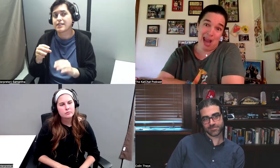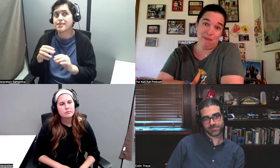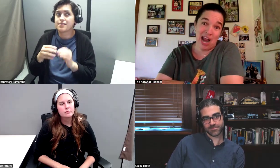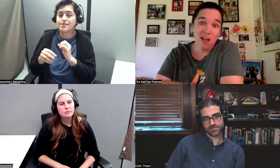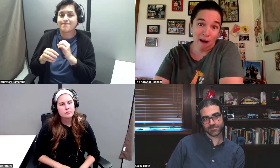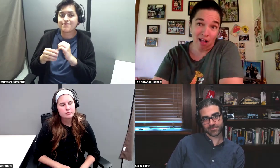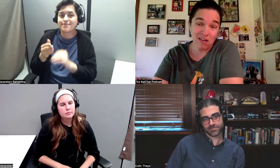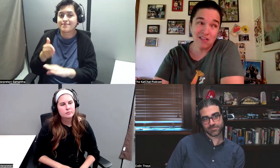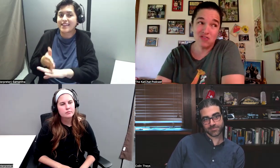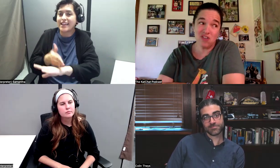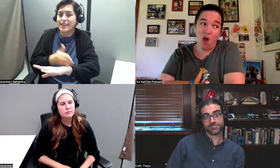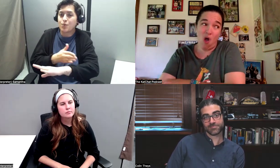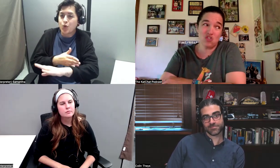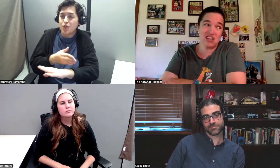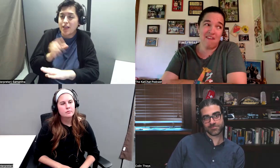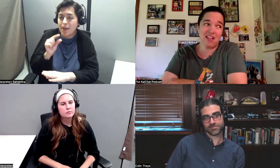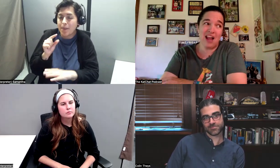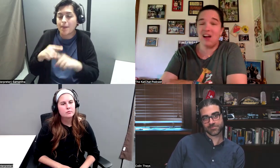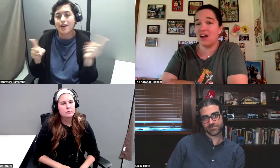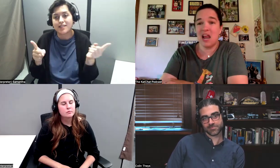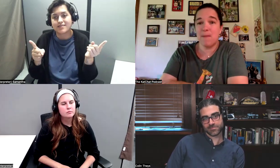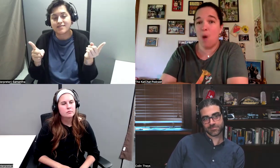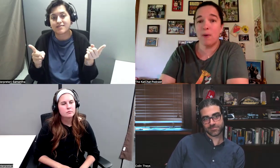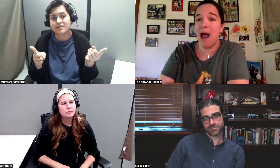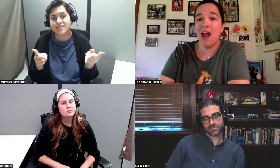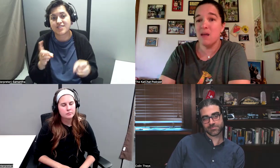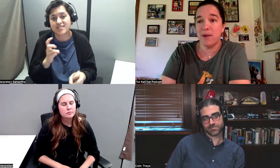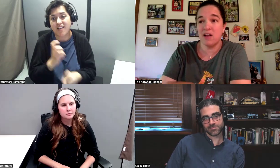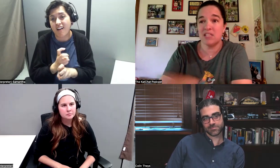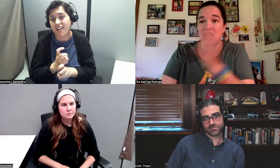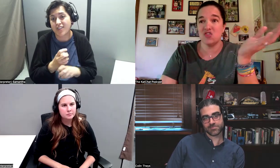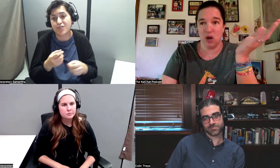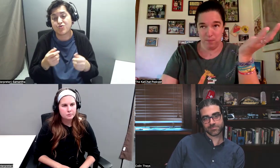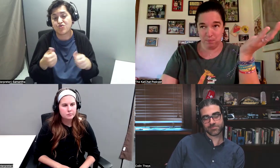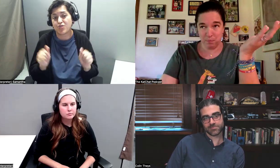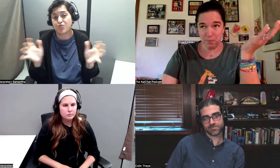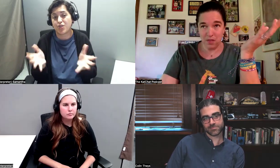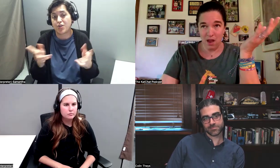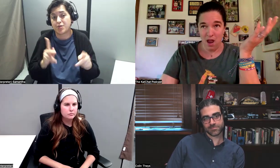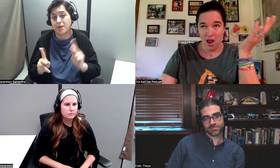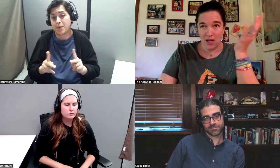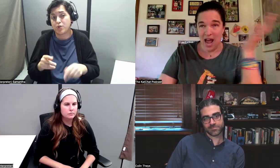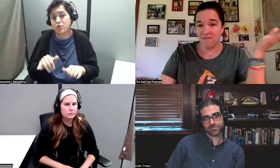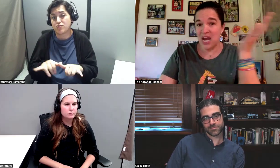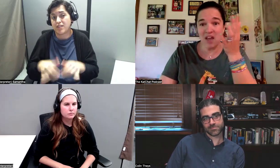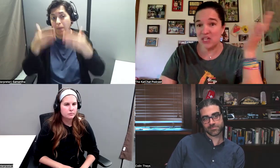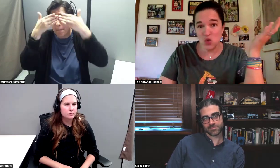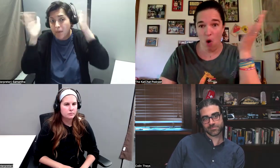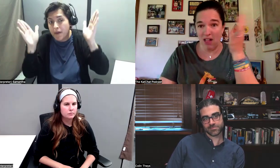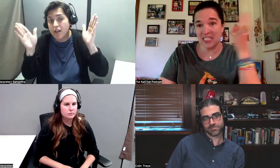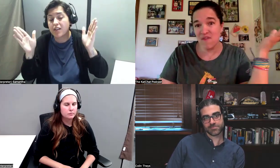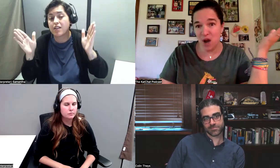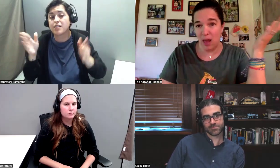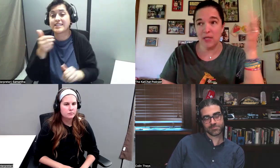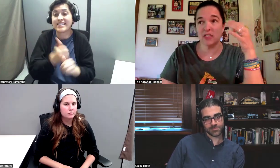caption became available. So you should have to keep an open mind because each that